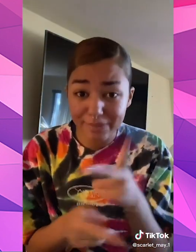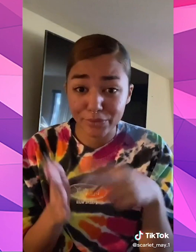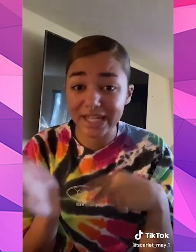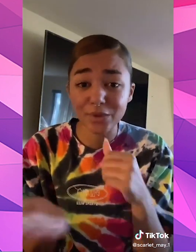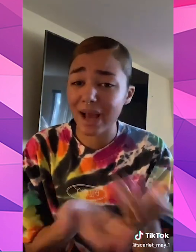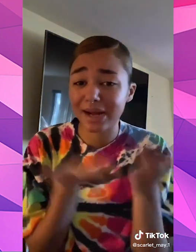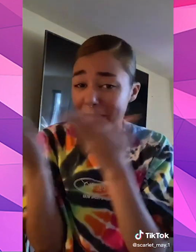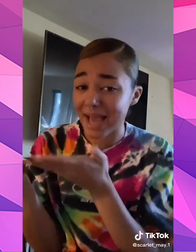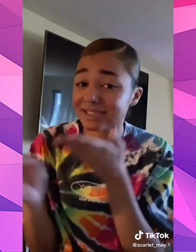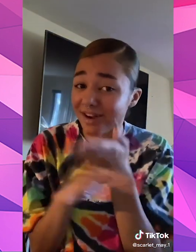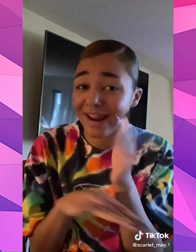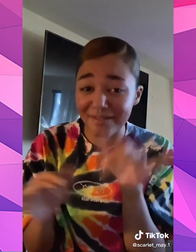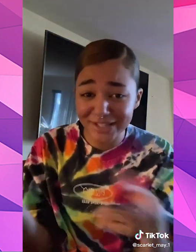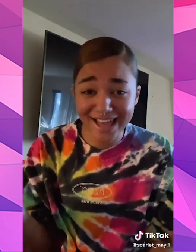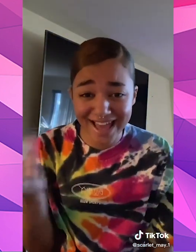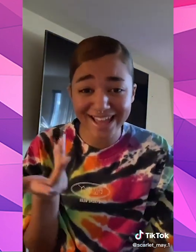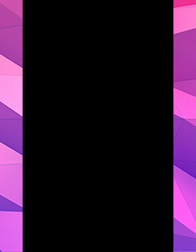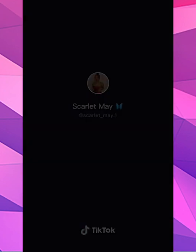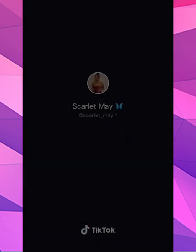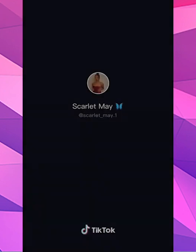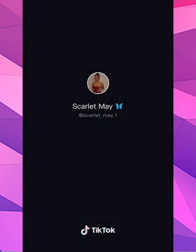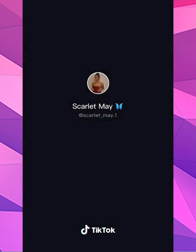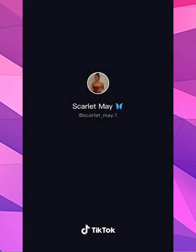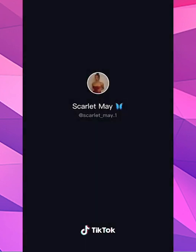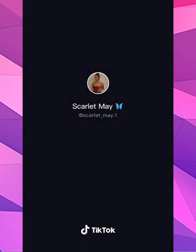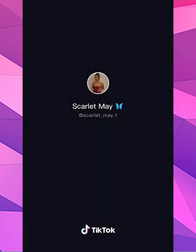me keep reading I'm not gonna pass it on after that